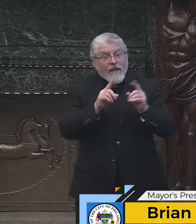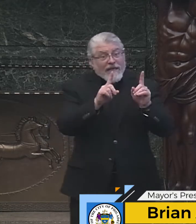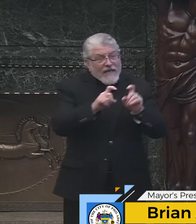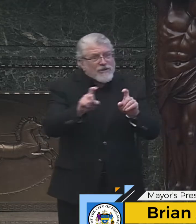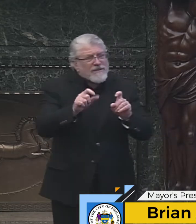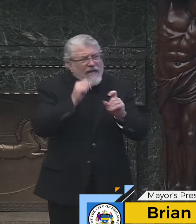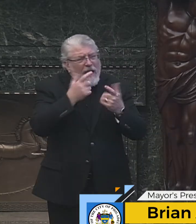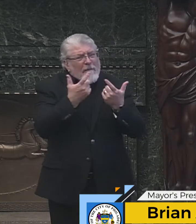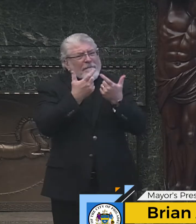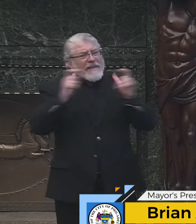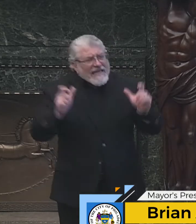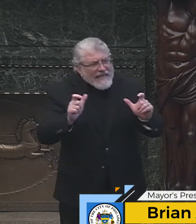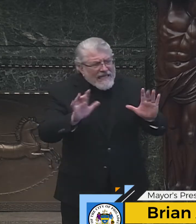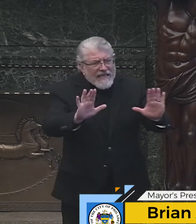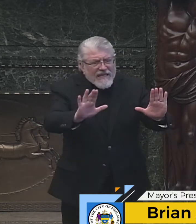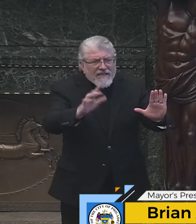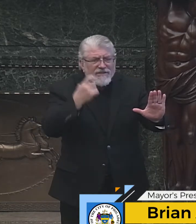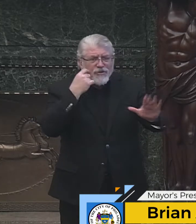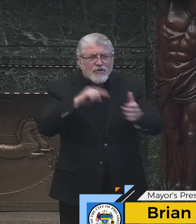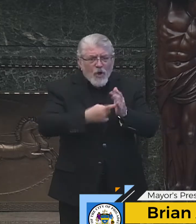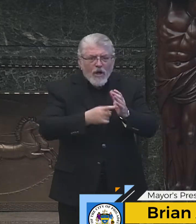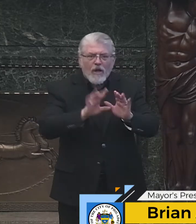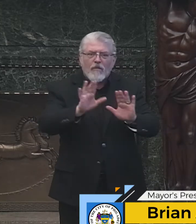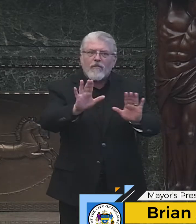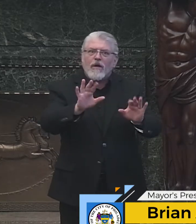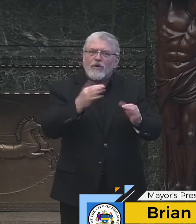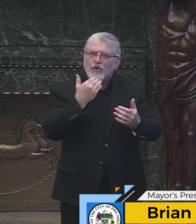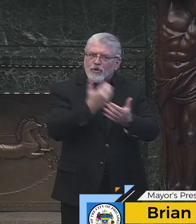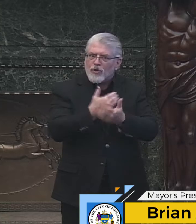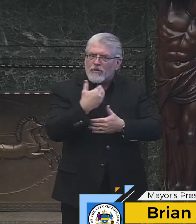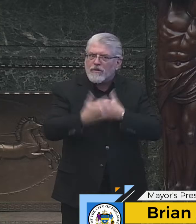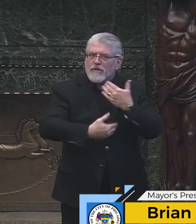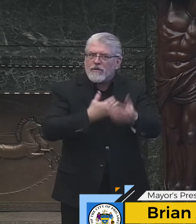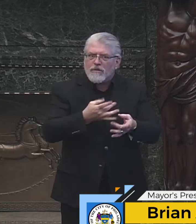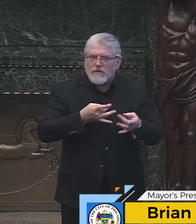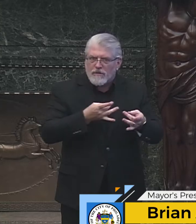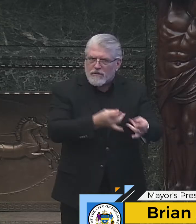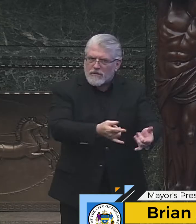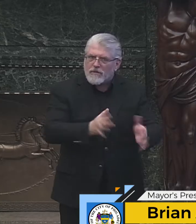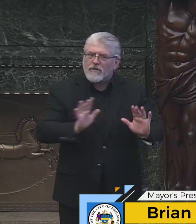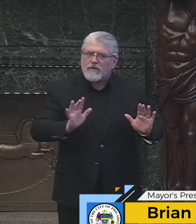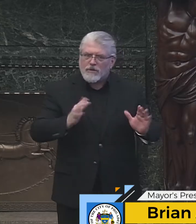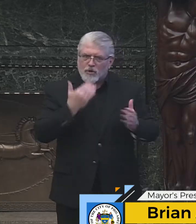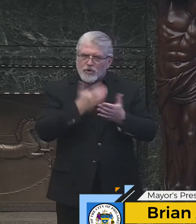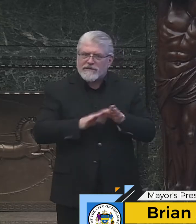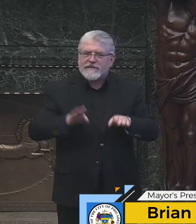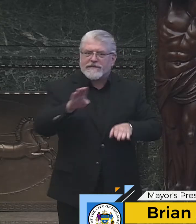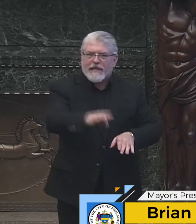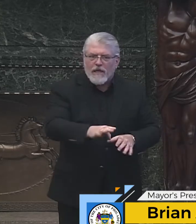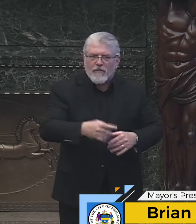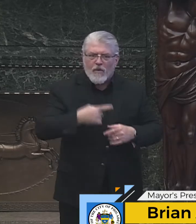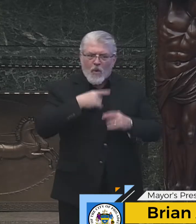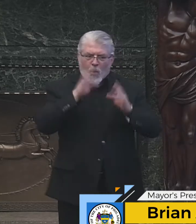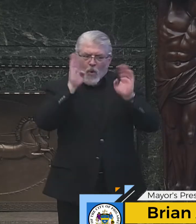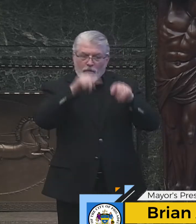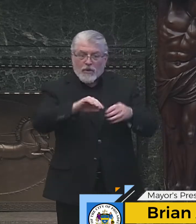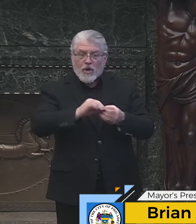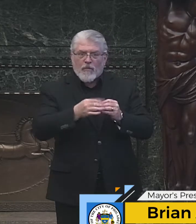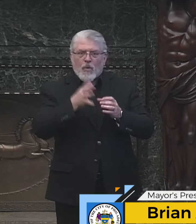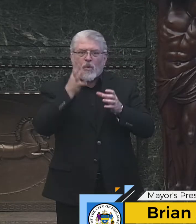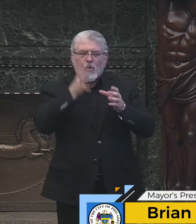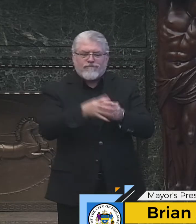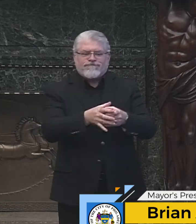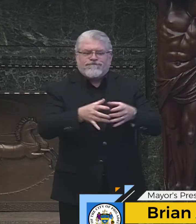launch. We hope to be able to expand the capacity of that site in the future. We're also continuing conversations with the